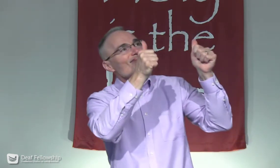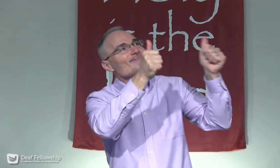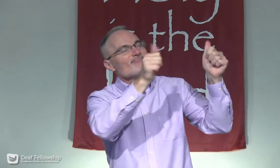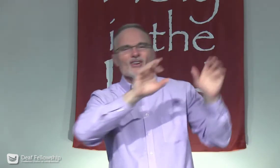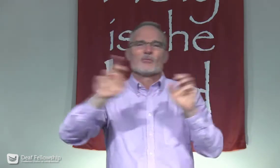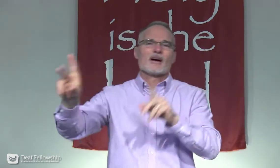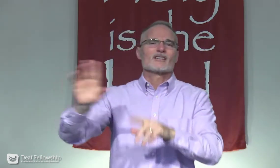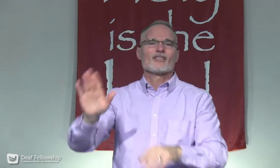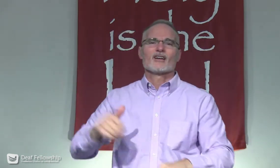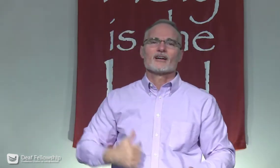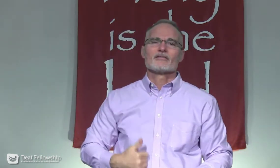times,